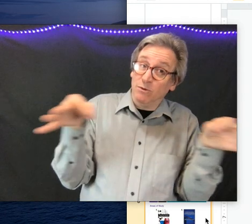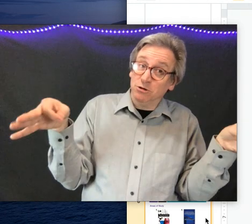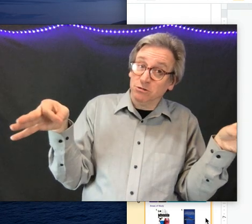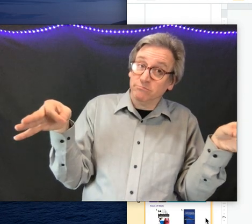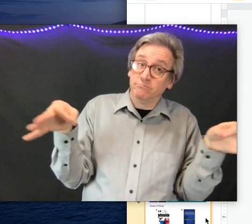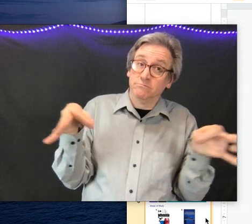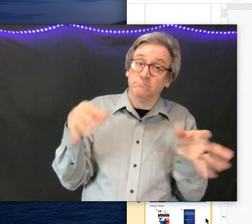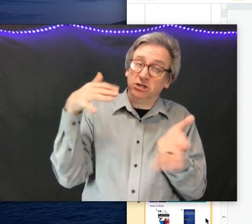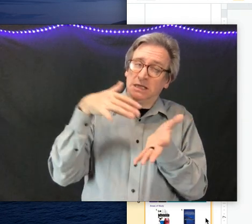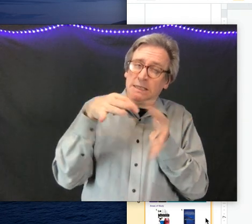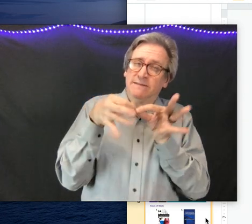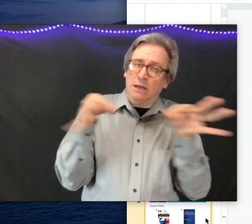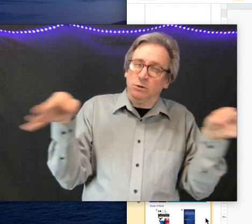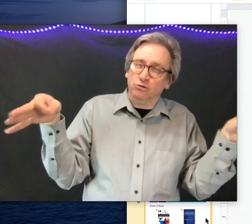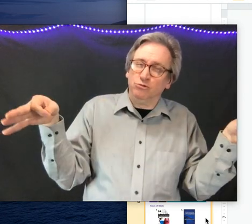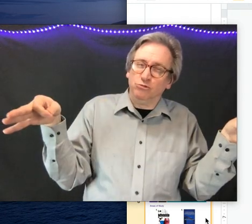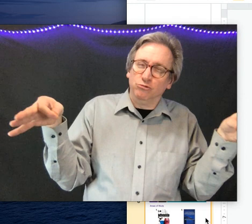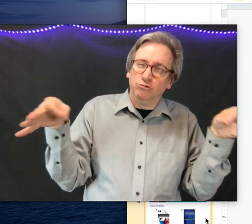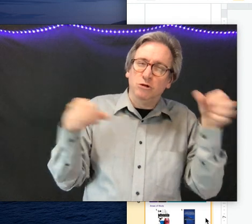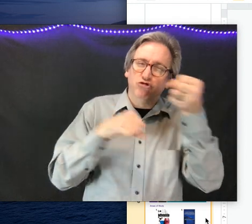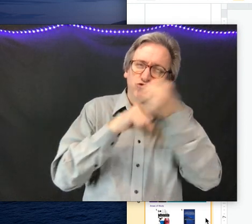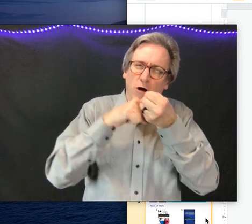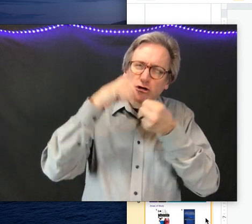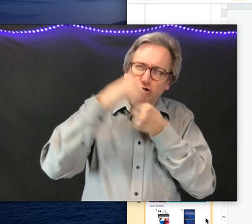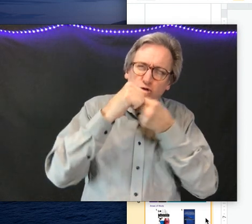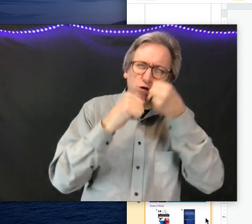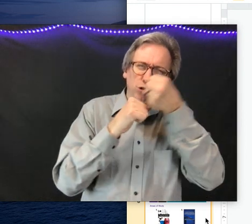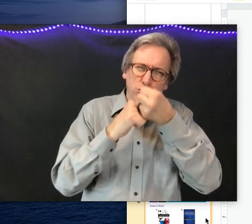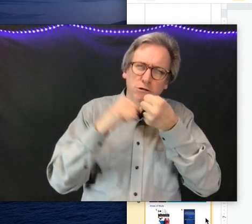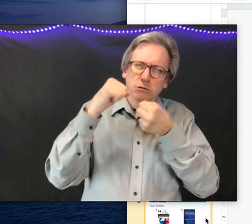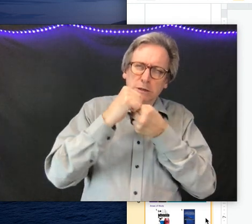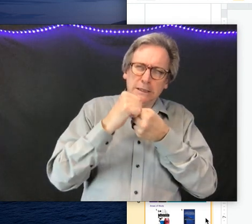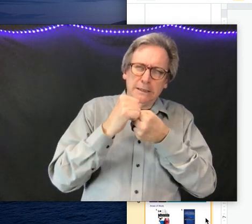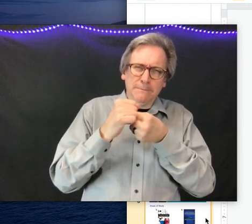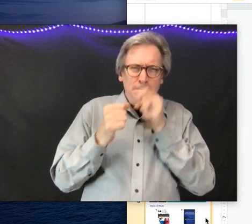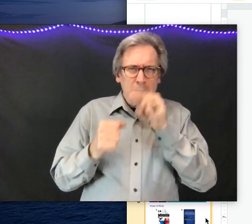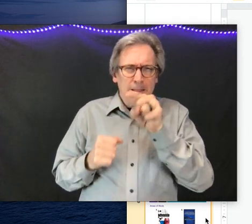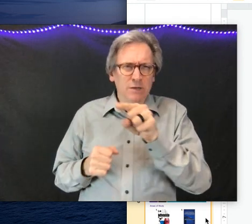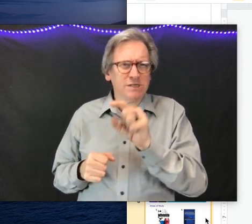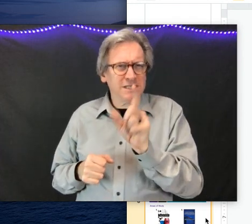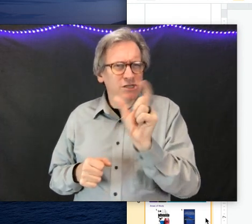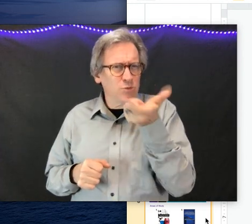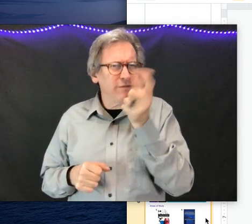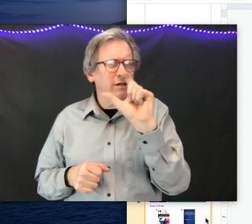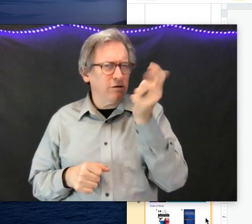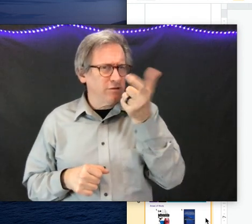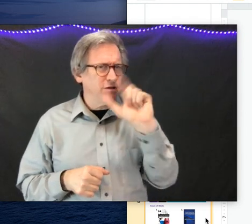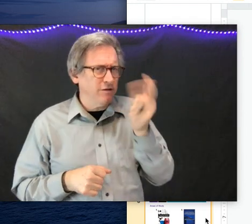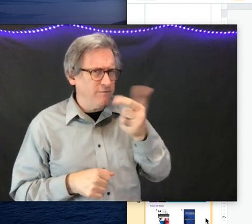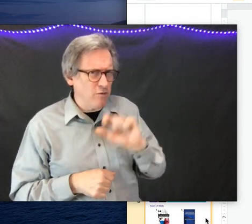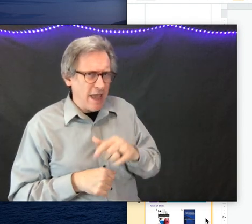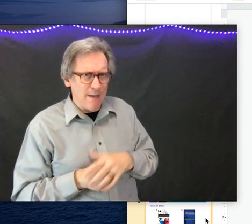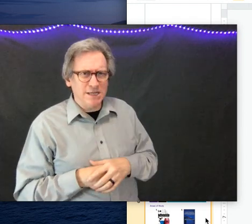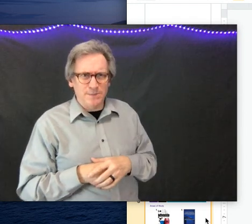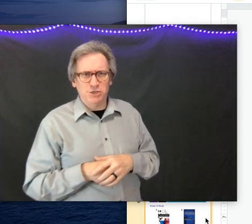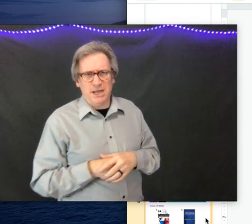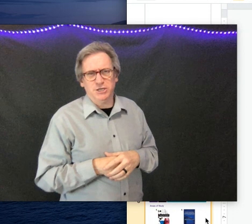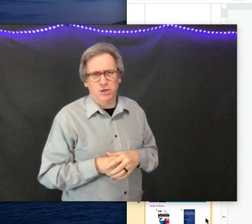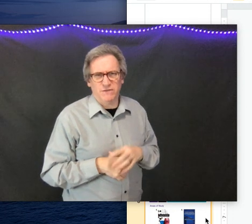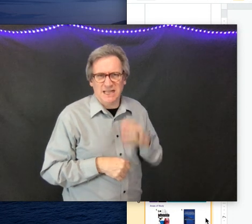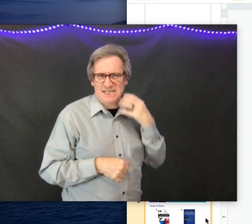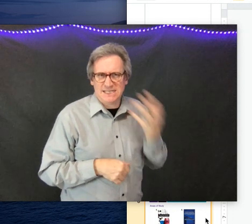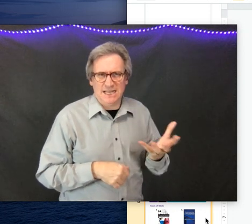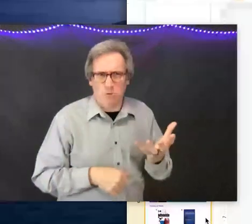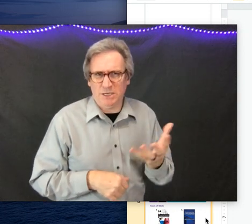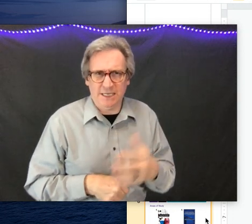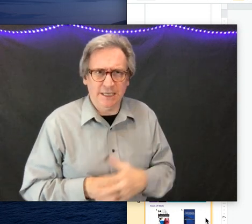the study of language, structure, Linguistics is one there. The vocab has been changing